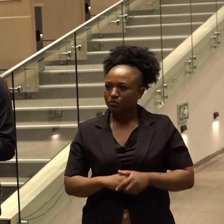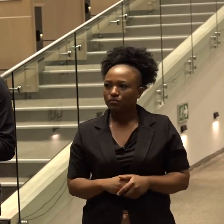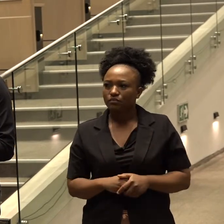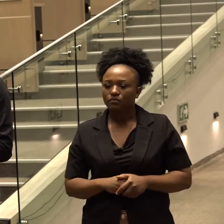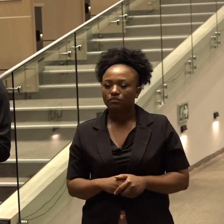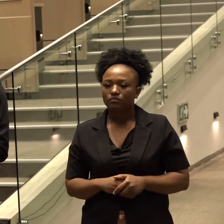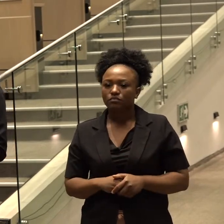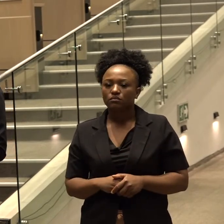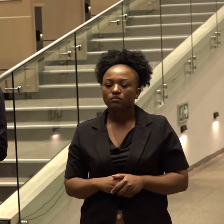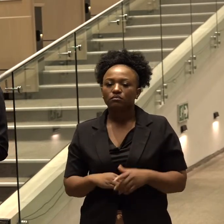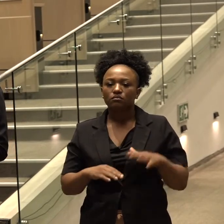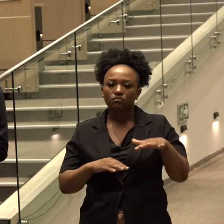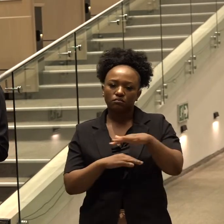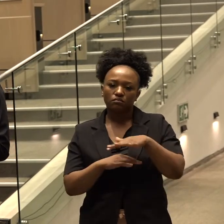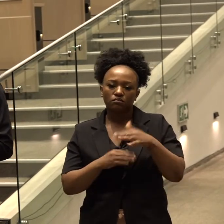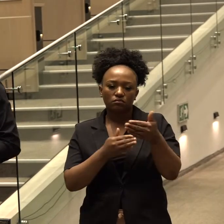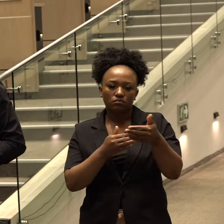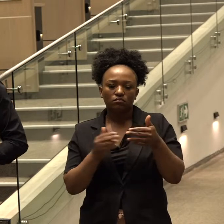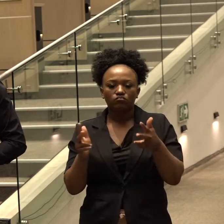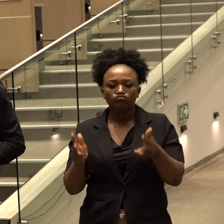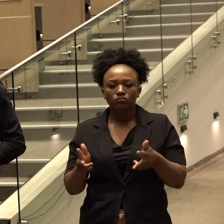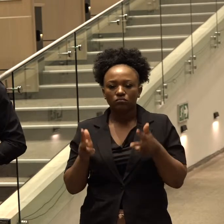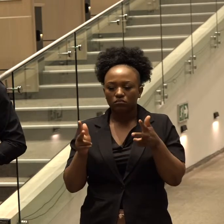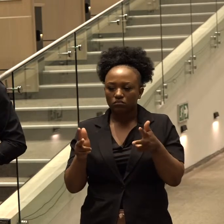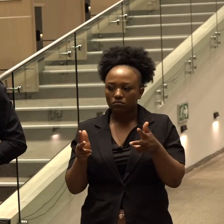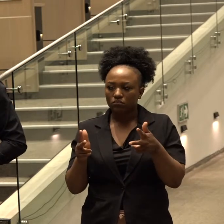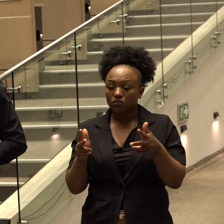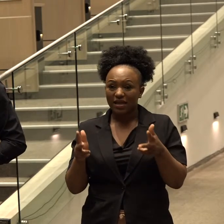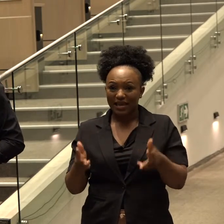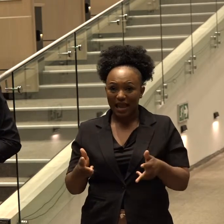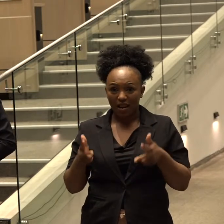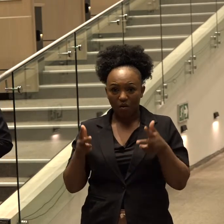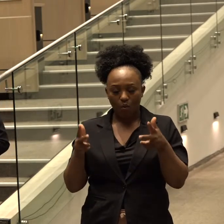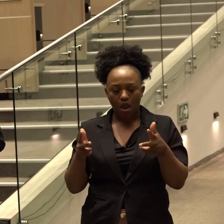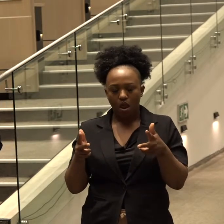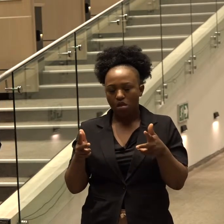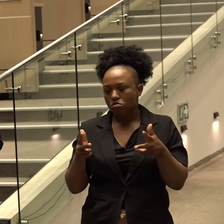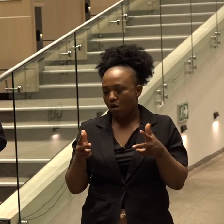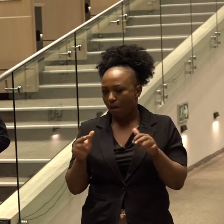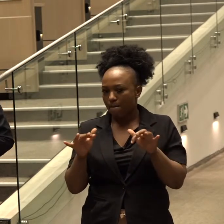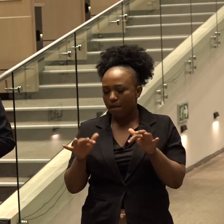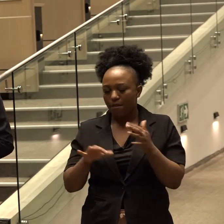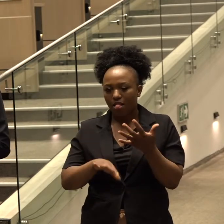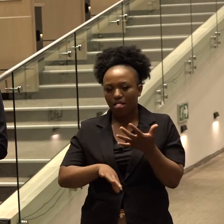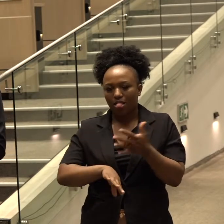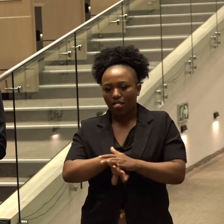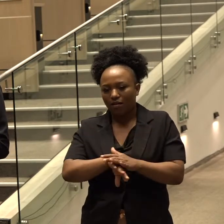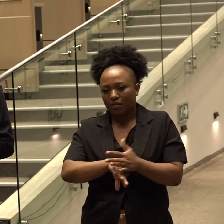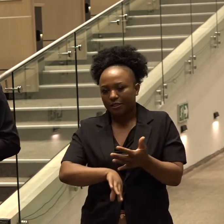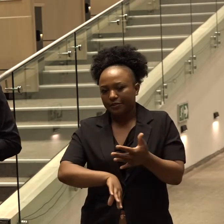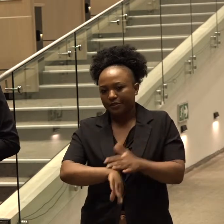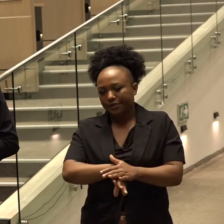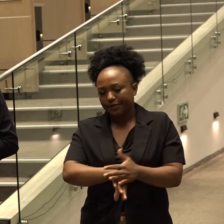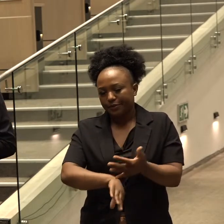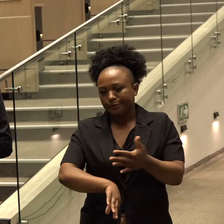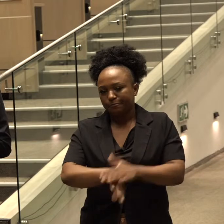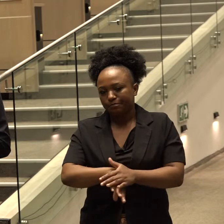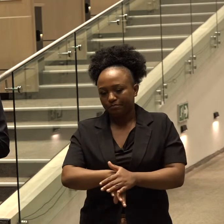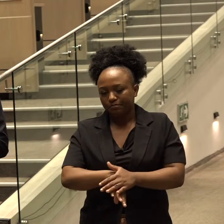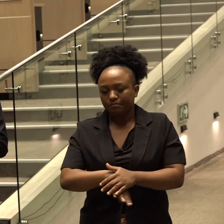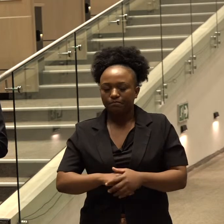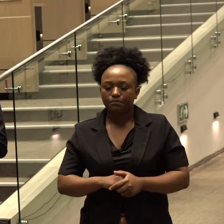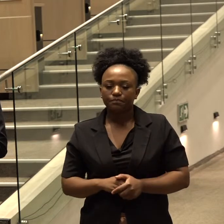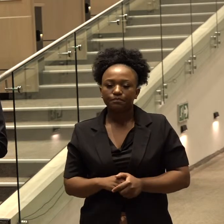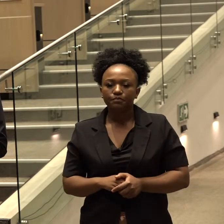we are located right next to railway and the railway is taking lives our beloved ones are going to get